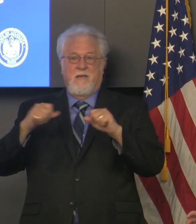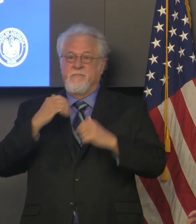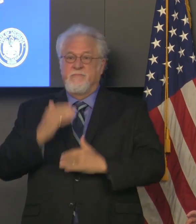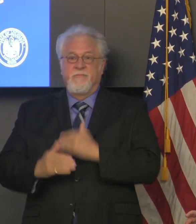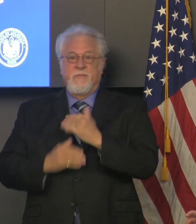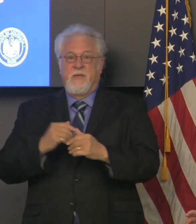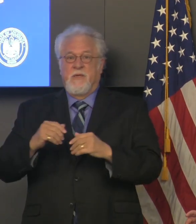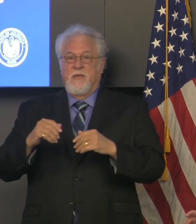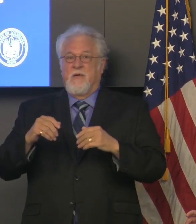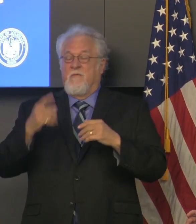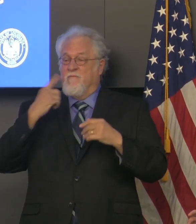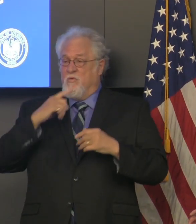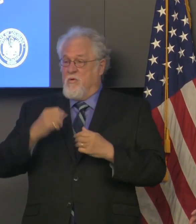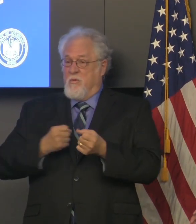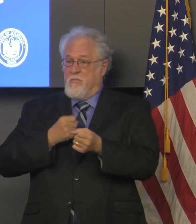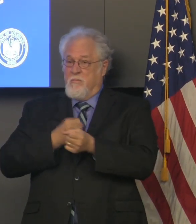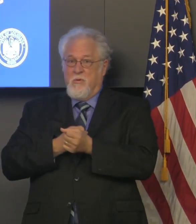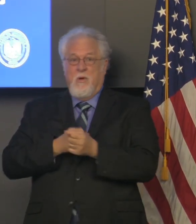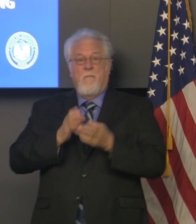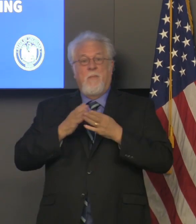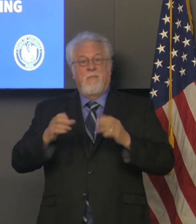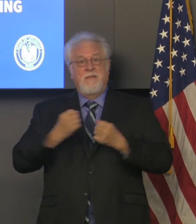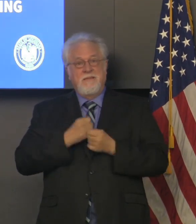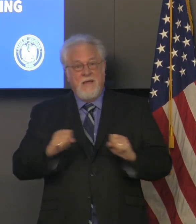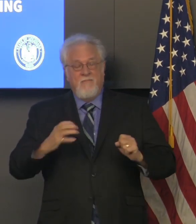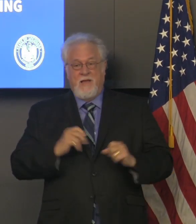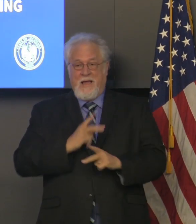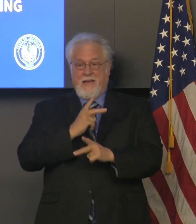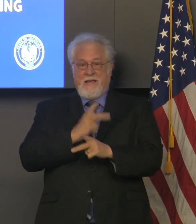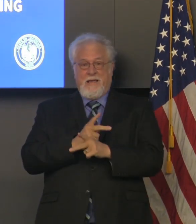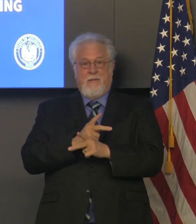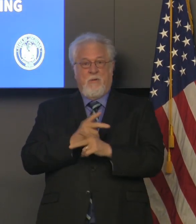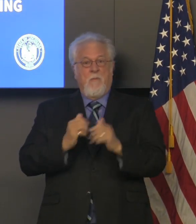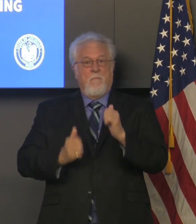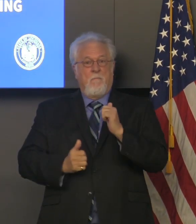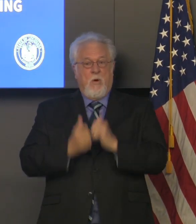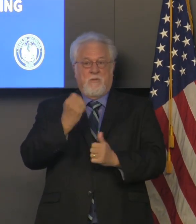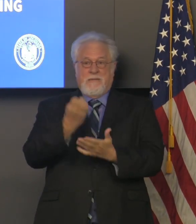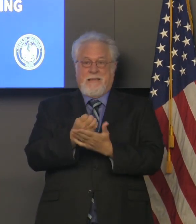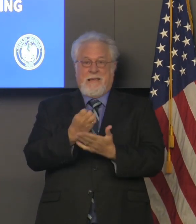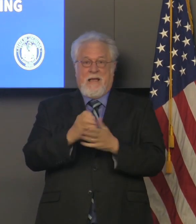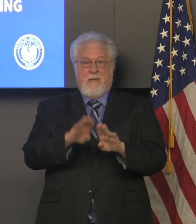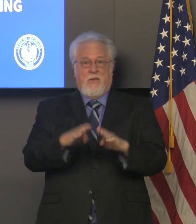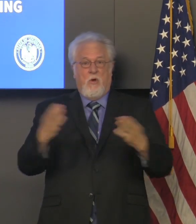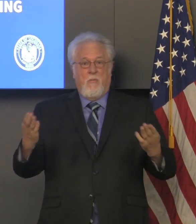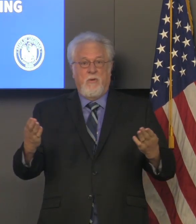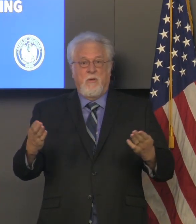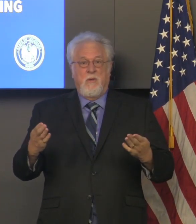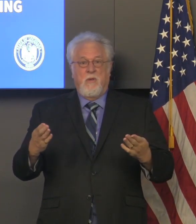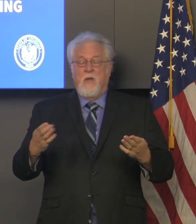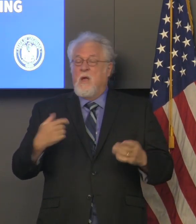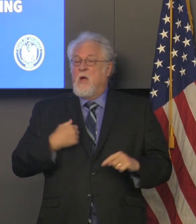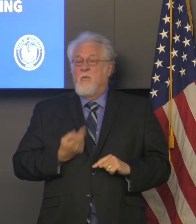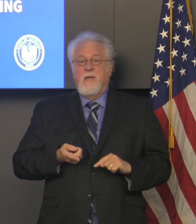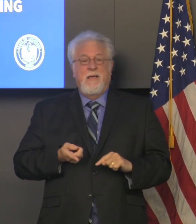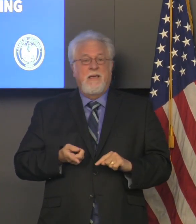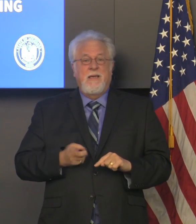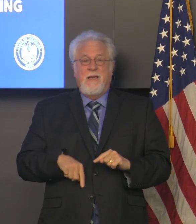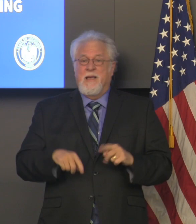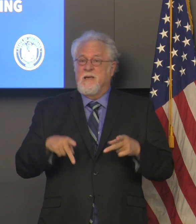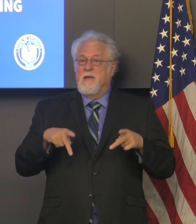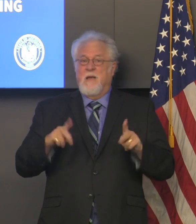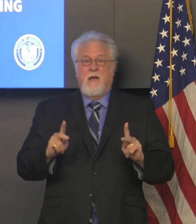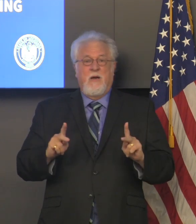designed to promote public safety and designed to keep the maximum amount of the economy open. Because what we cannot do is